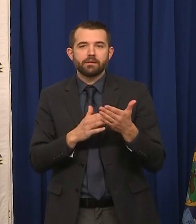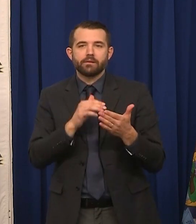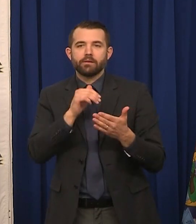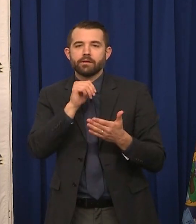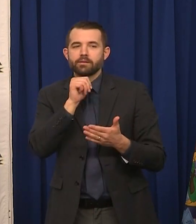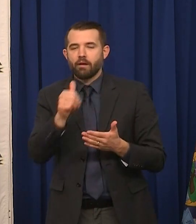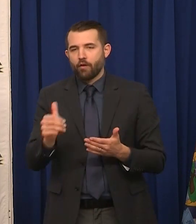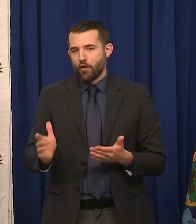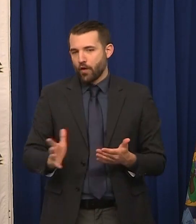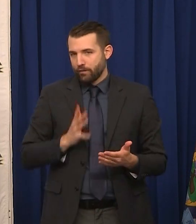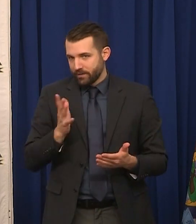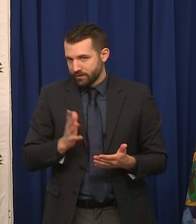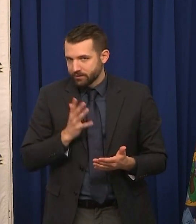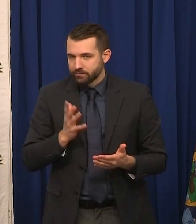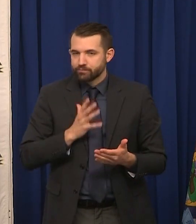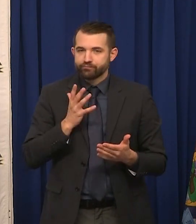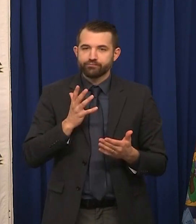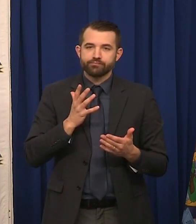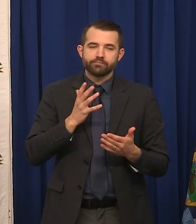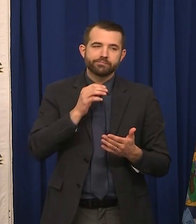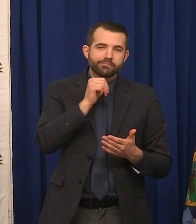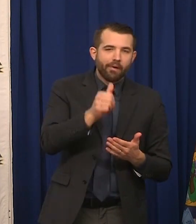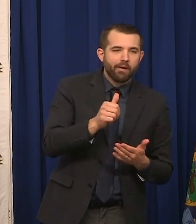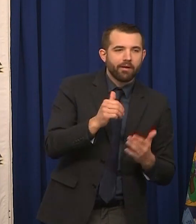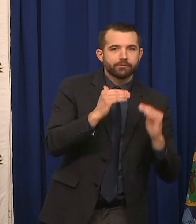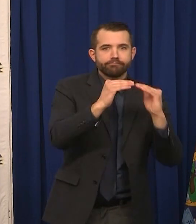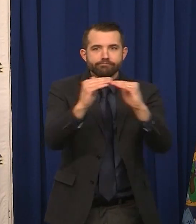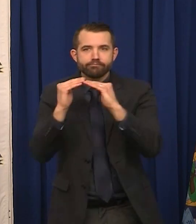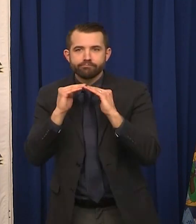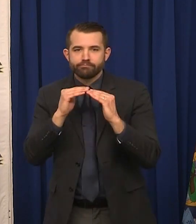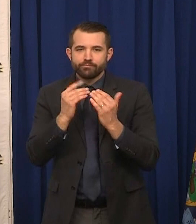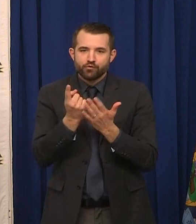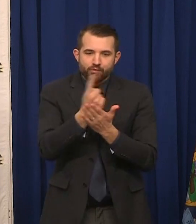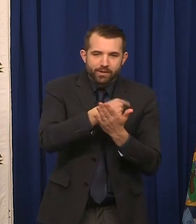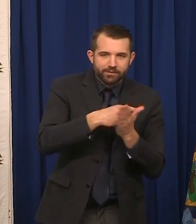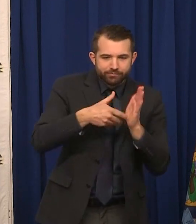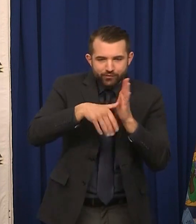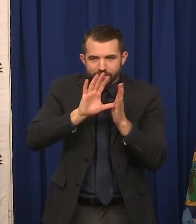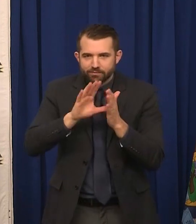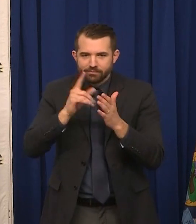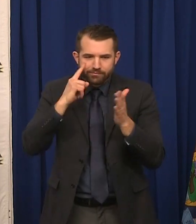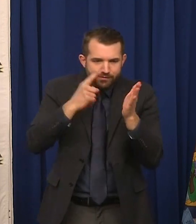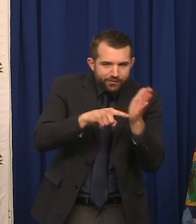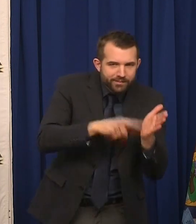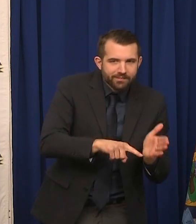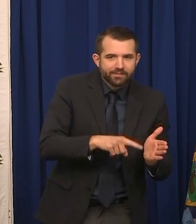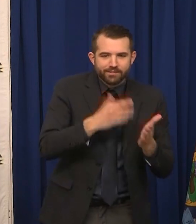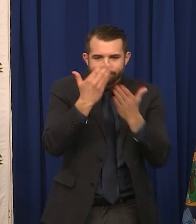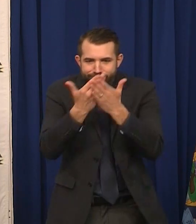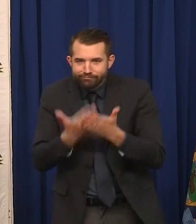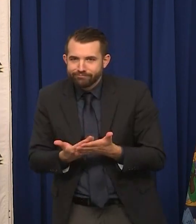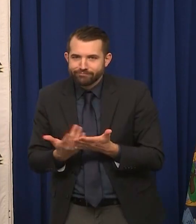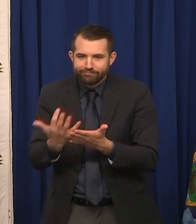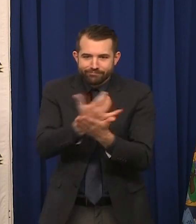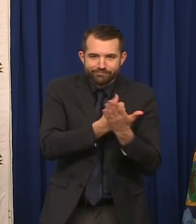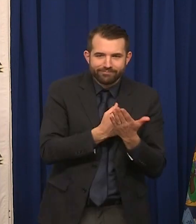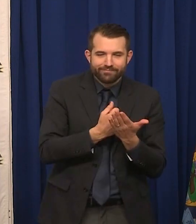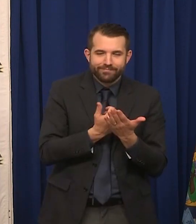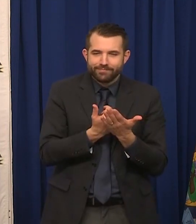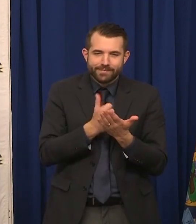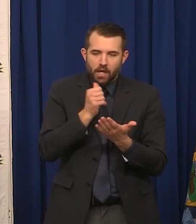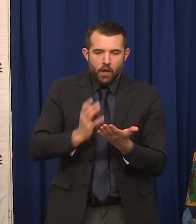unvetted, non-peer-reviewed sources of data that folks have offered. They're publicly available, that folks